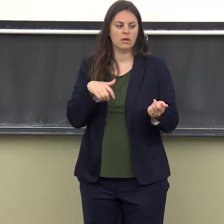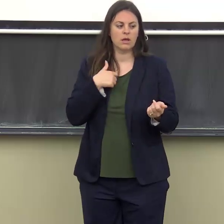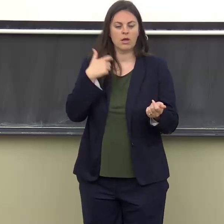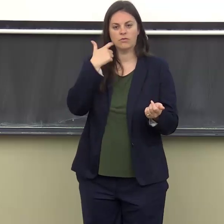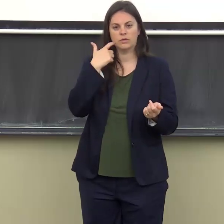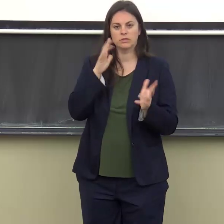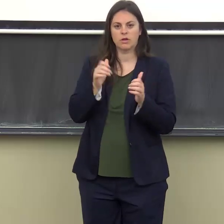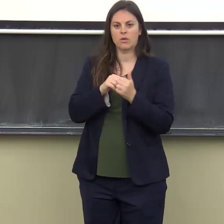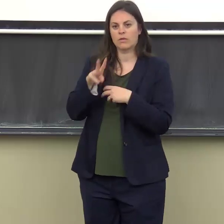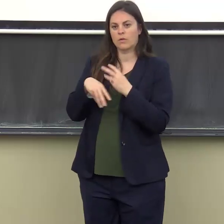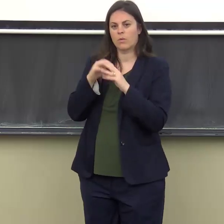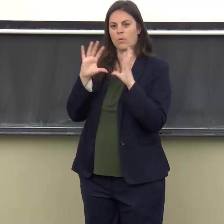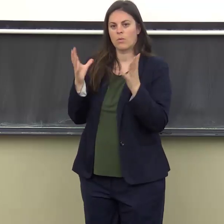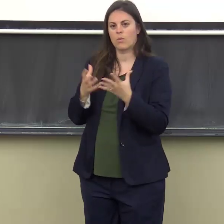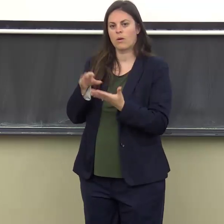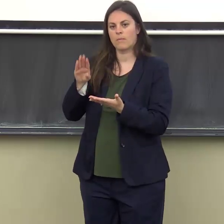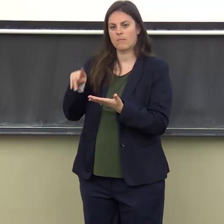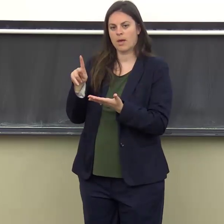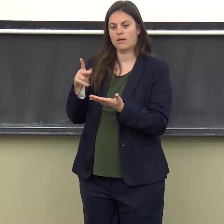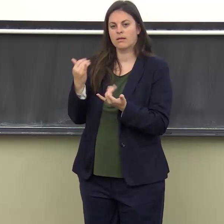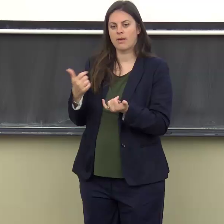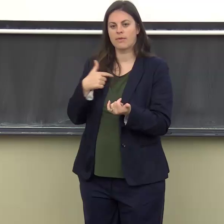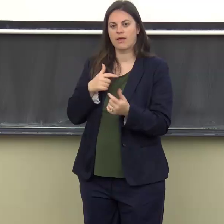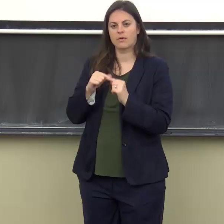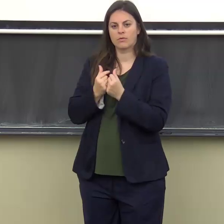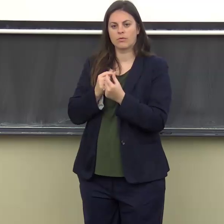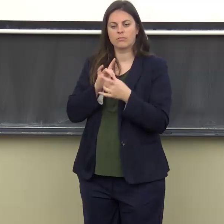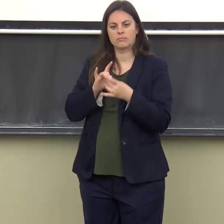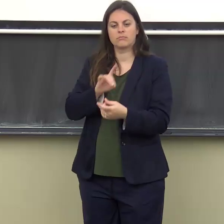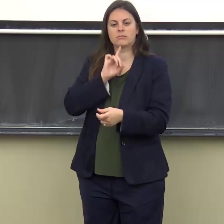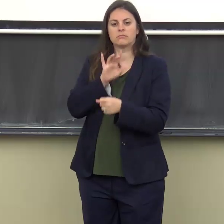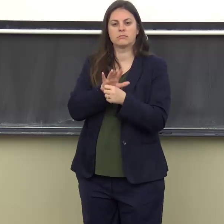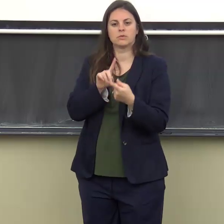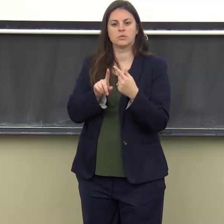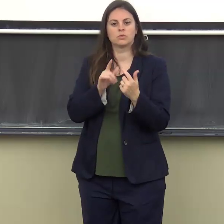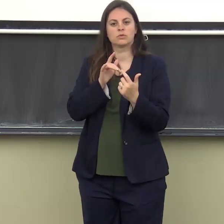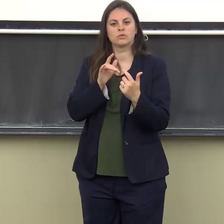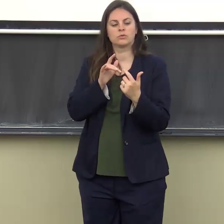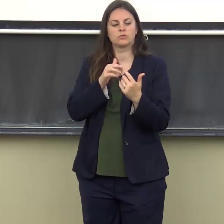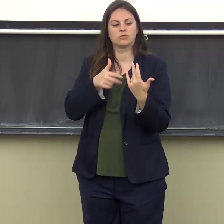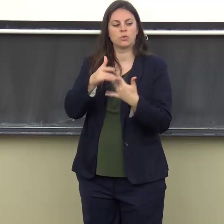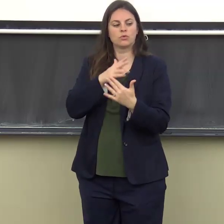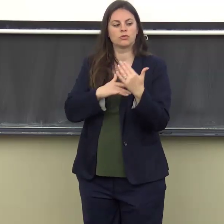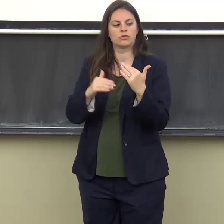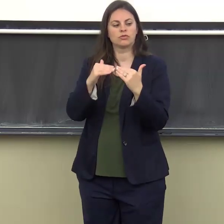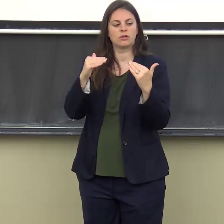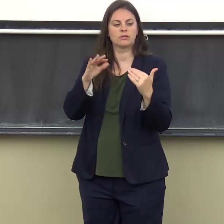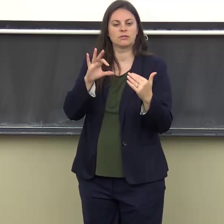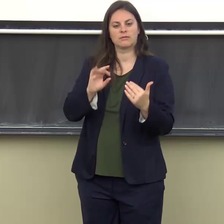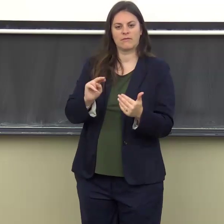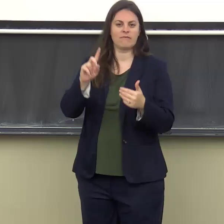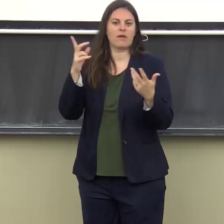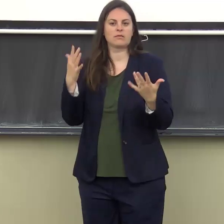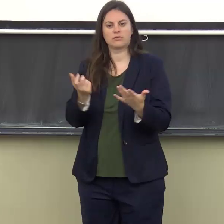to the World Bank, and they now have a group on social justice, a social justice fund or